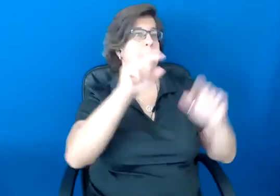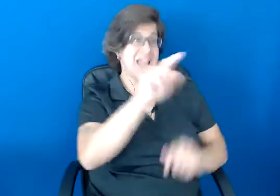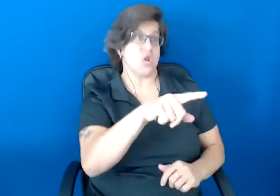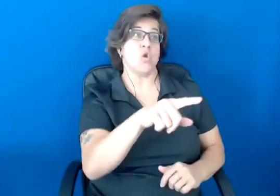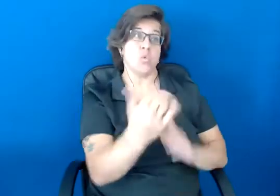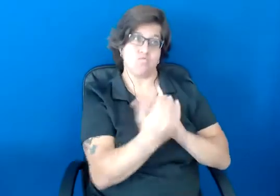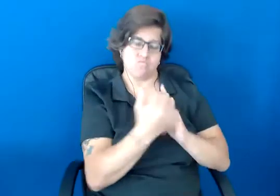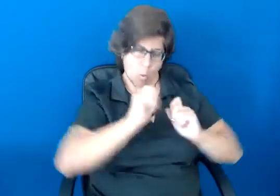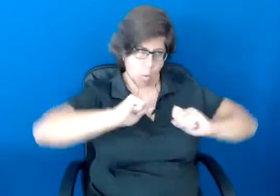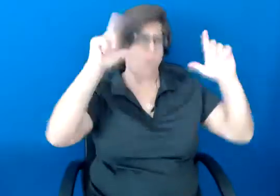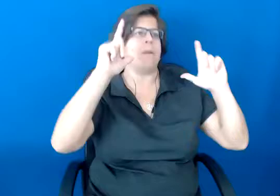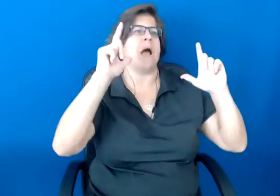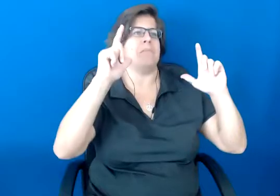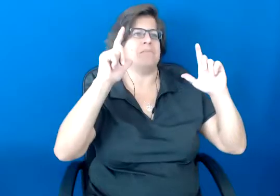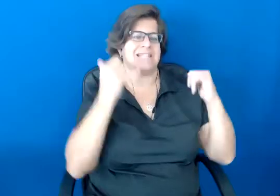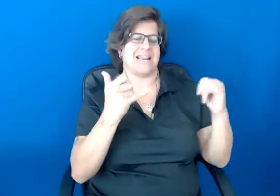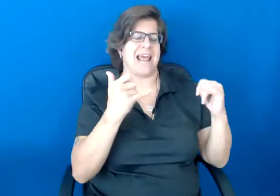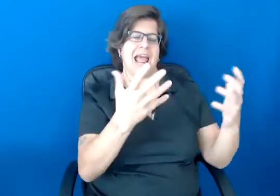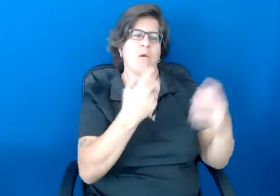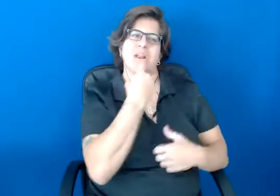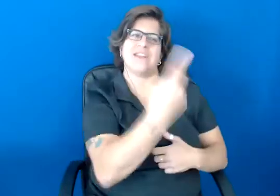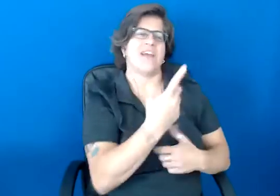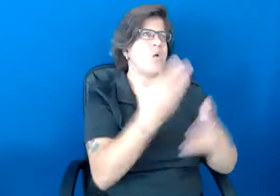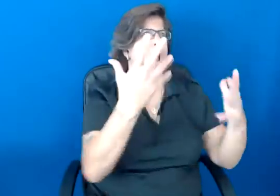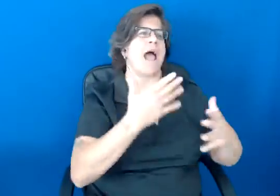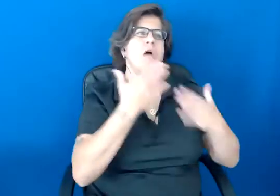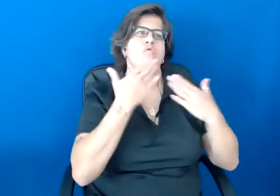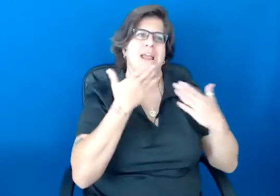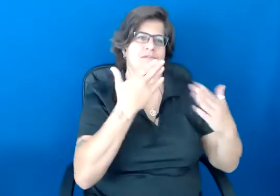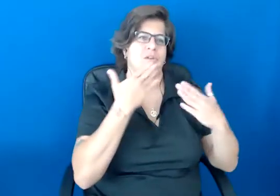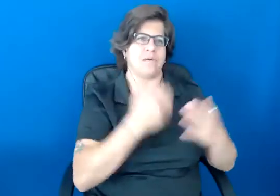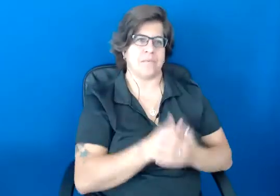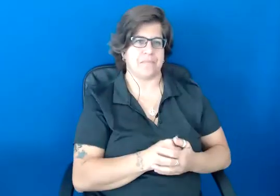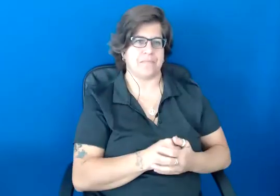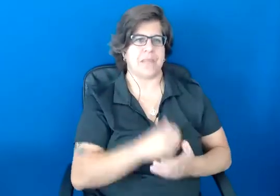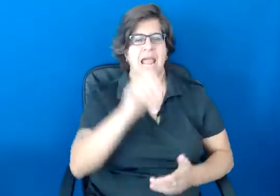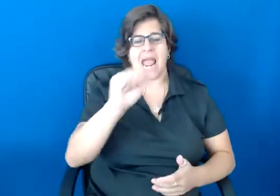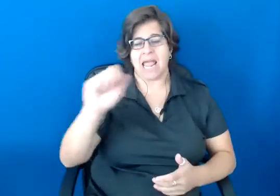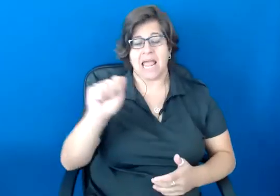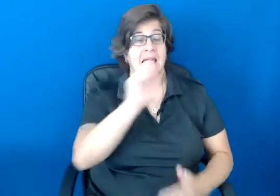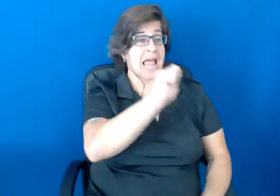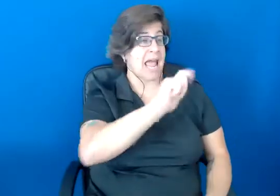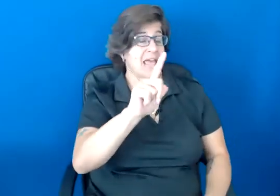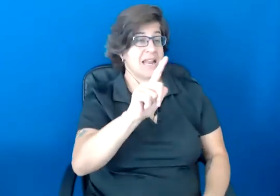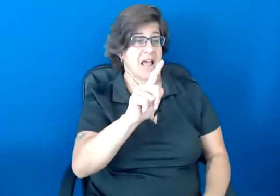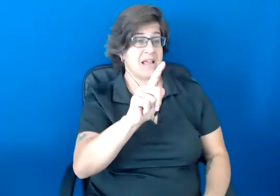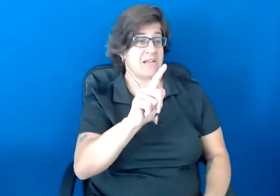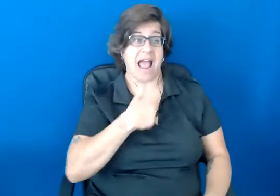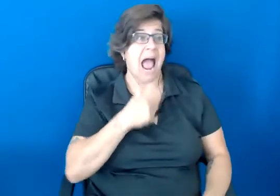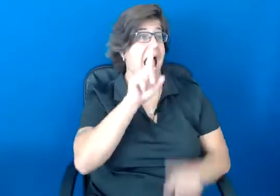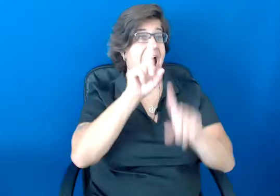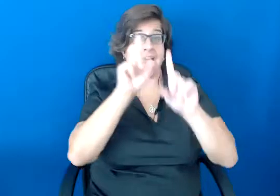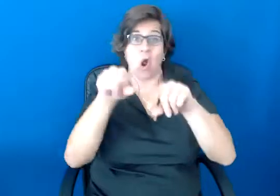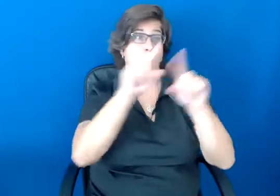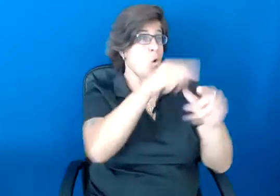head today. And I just want to say how grateful that I am. AA and Al-Anon, they are such, and I go to